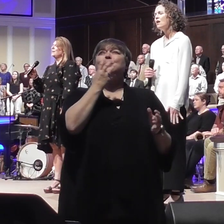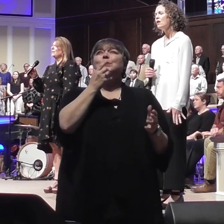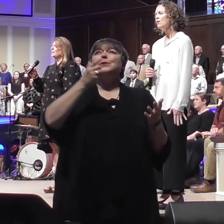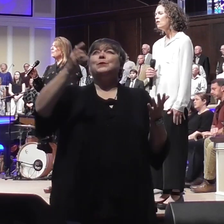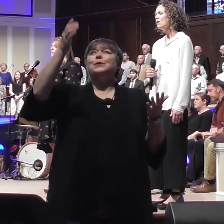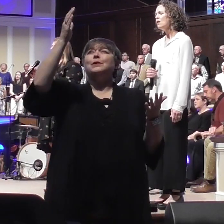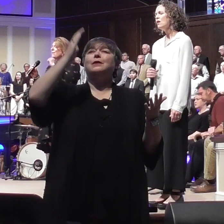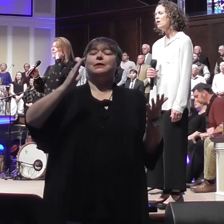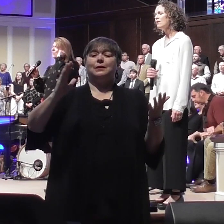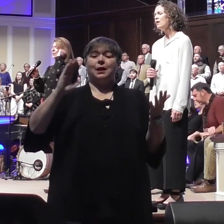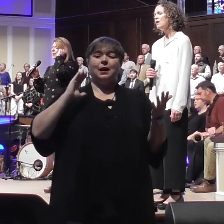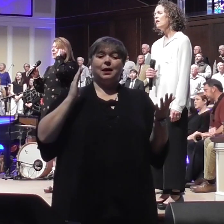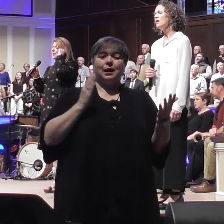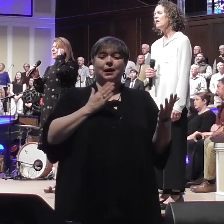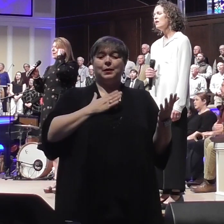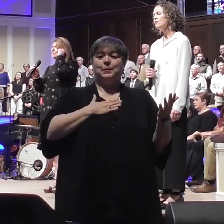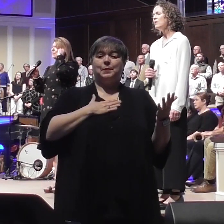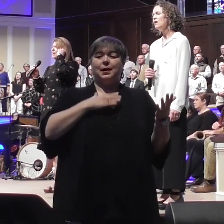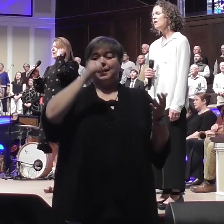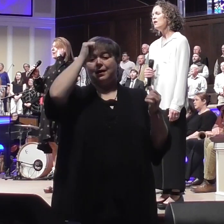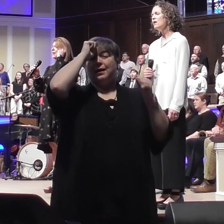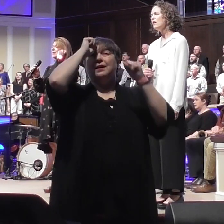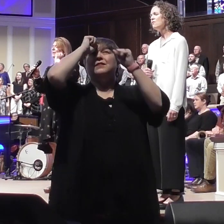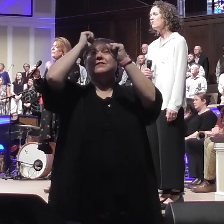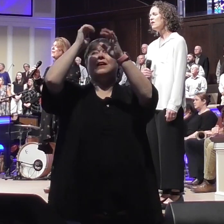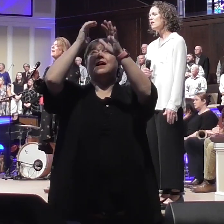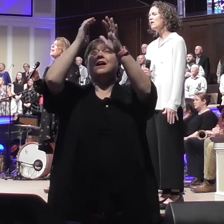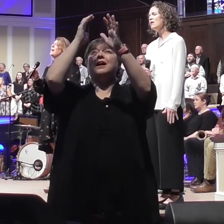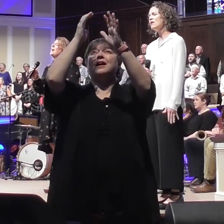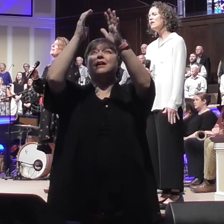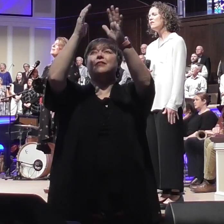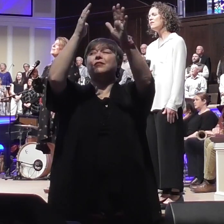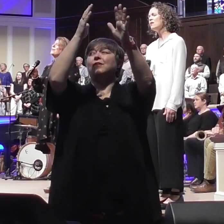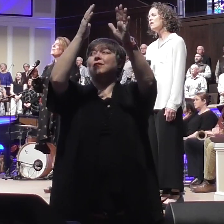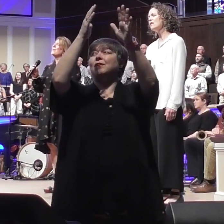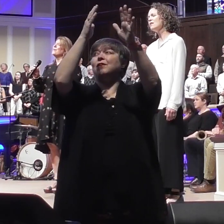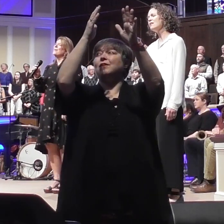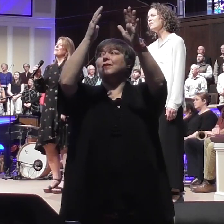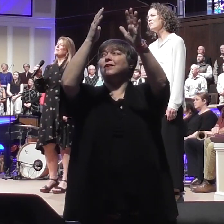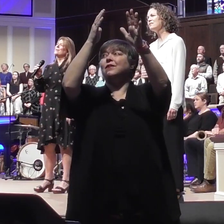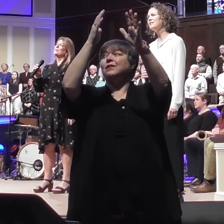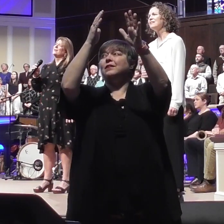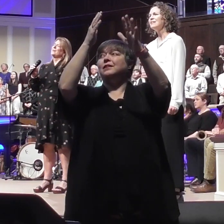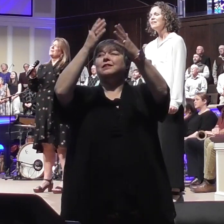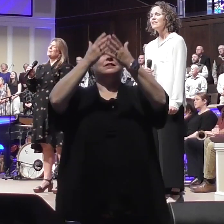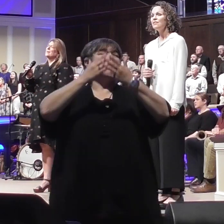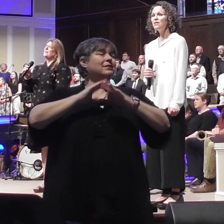Faithfulness, O God, my Father.